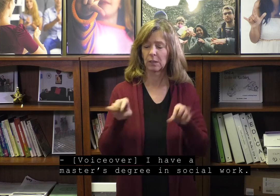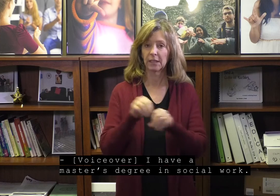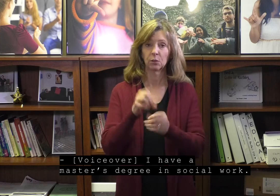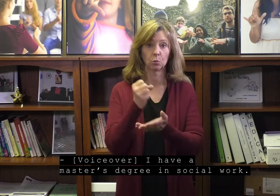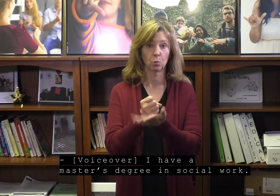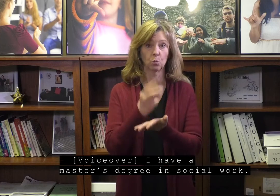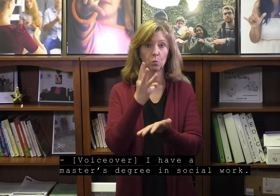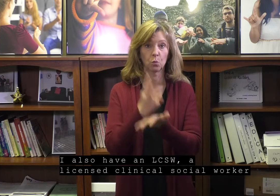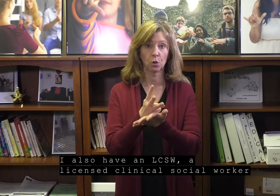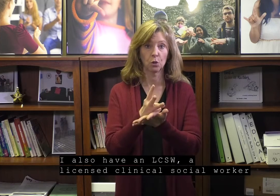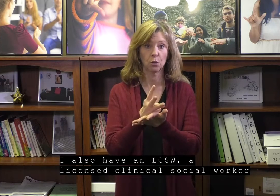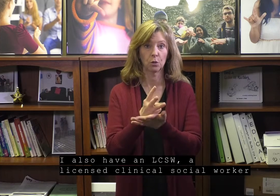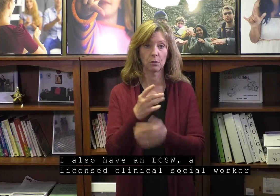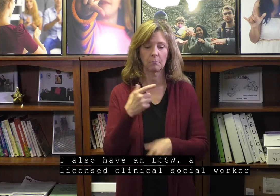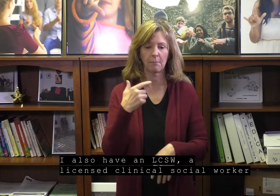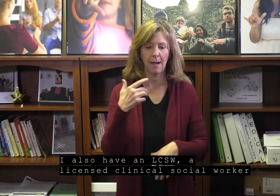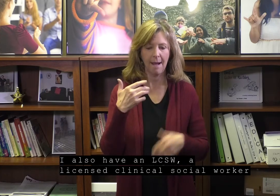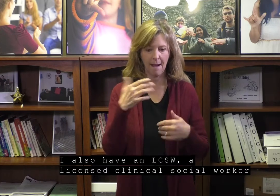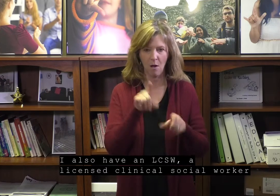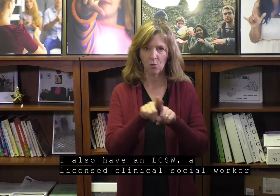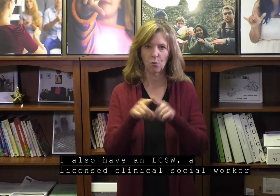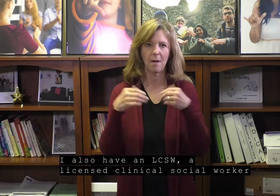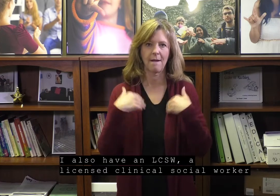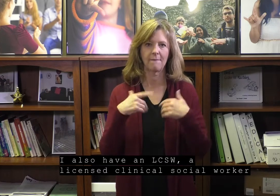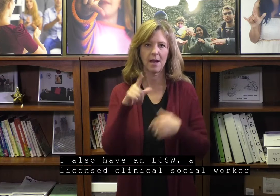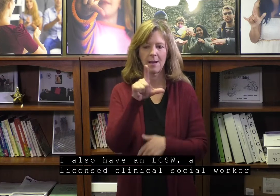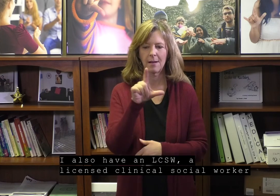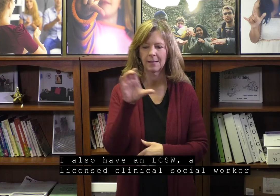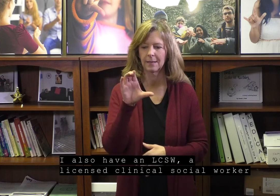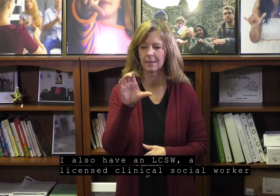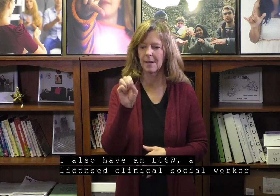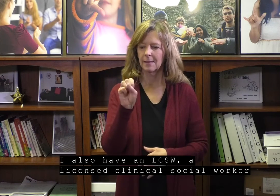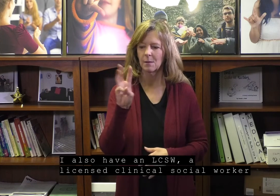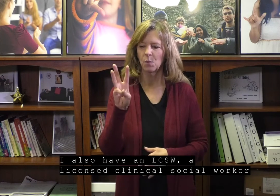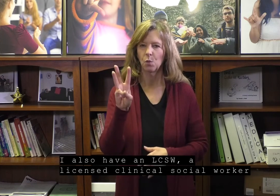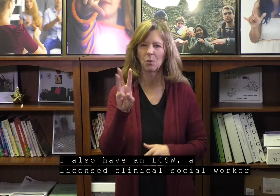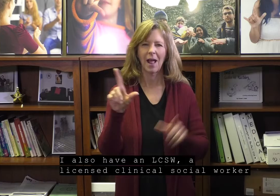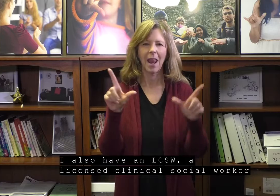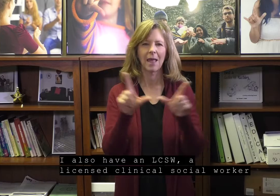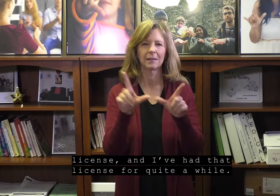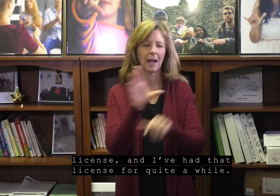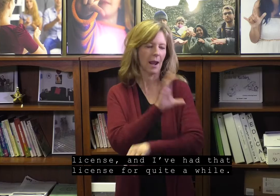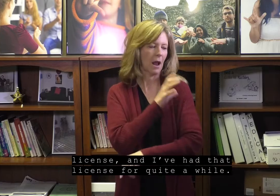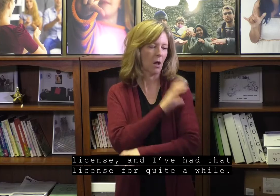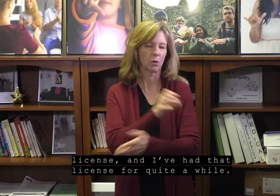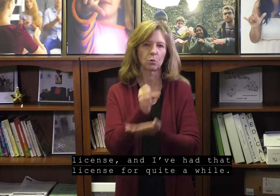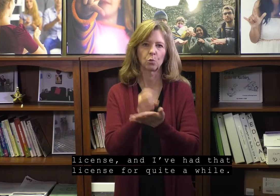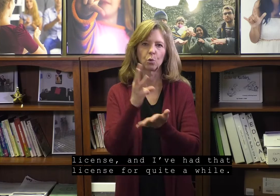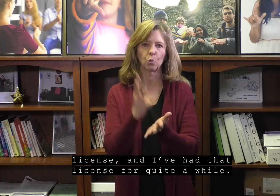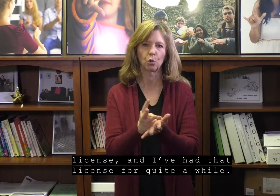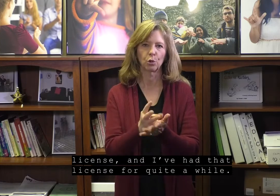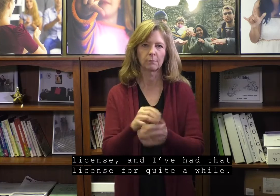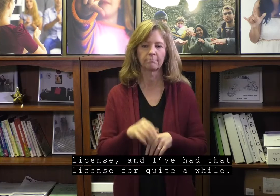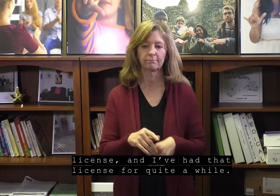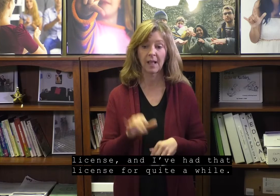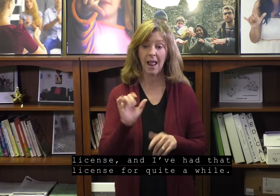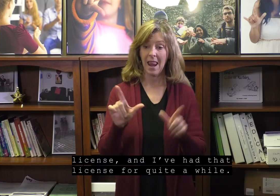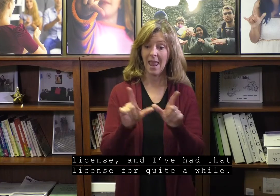I have a master's degree in social work. I also have an LCSW, a Licensed Clinical Social Worker